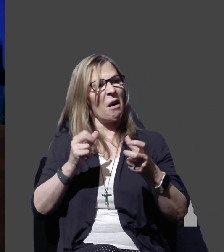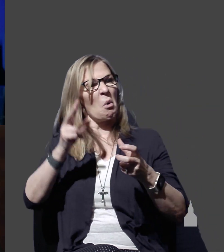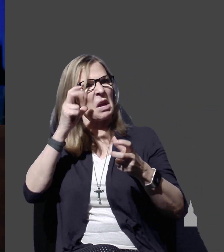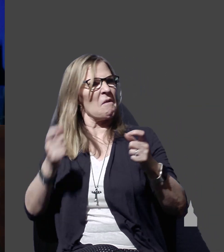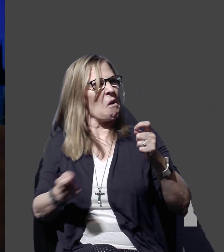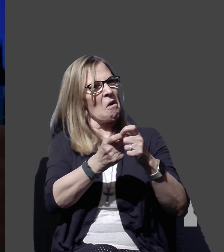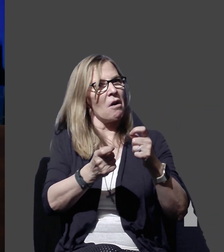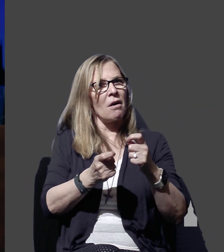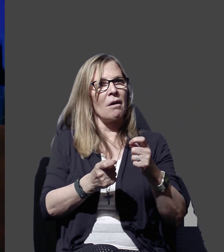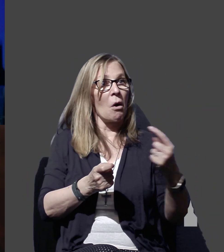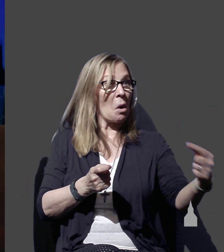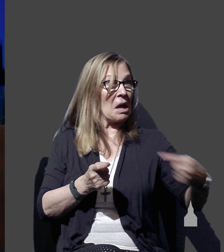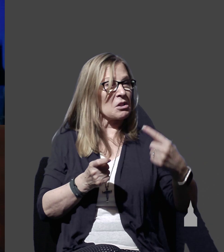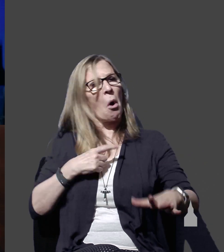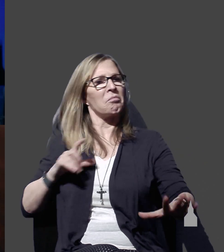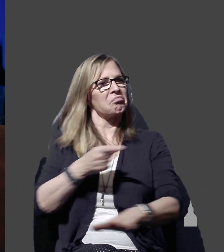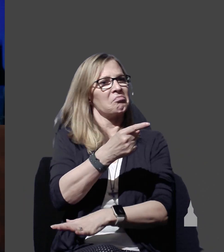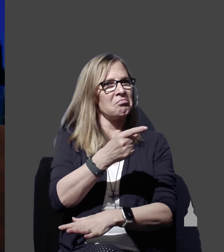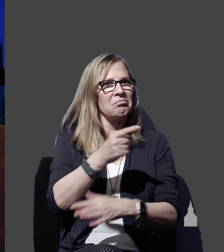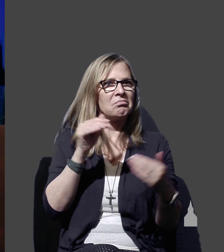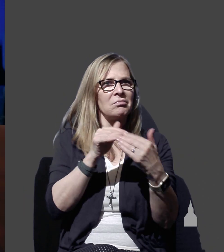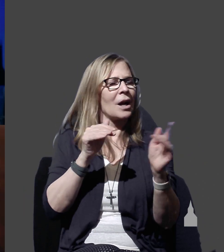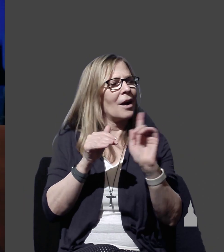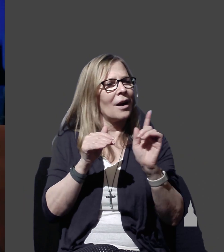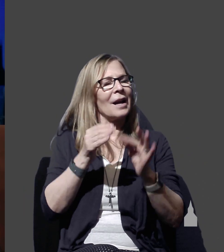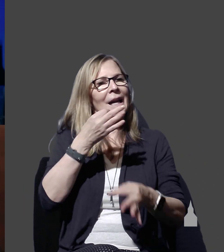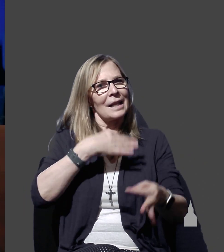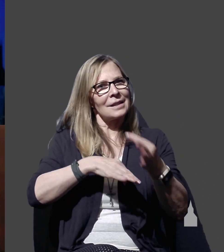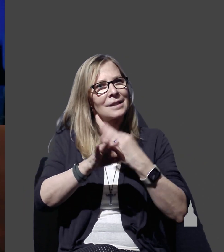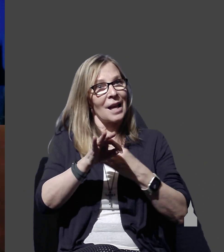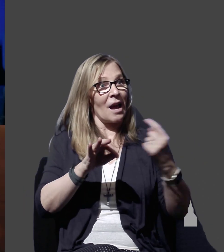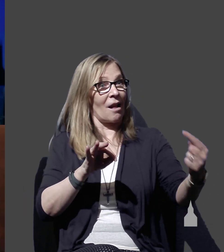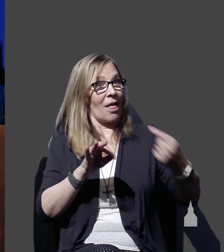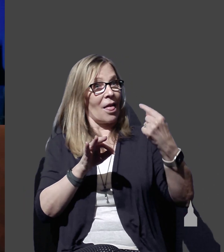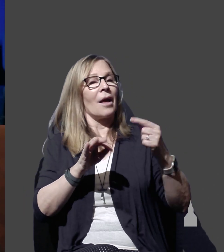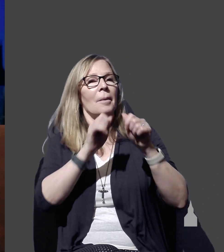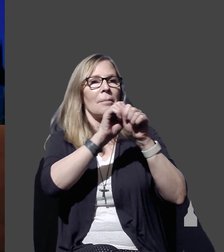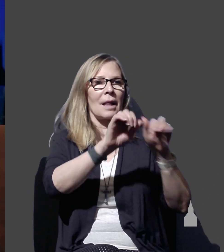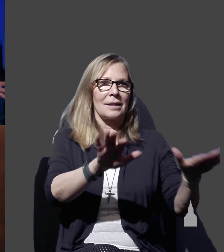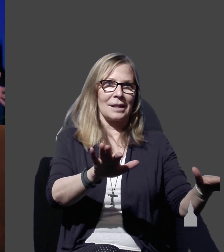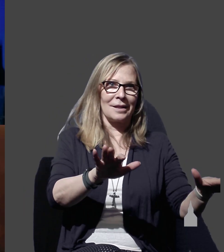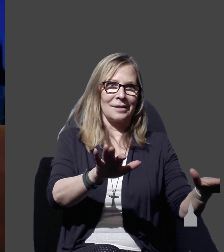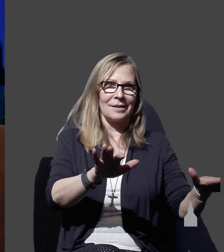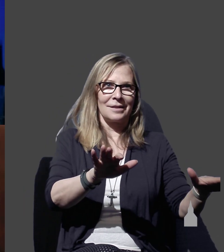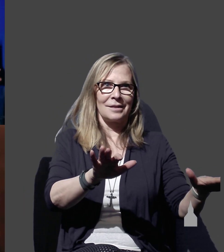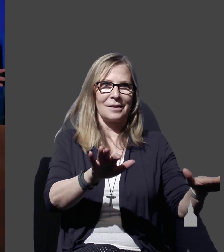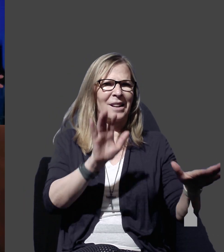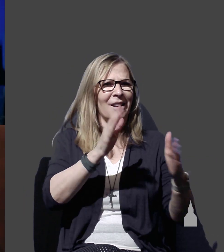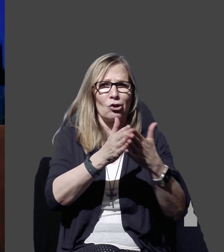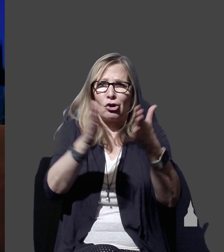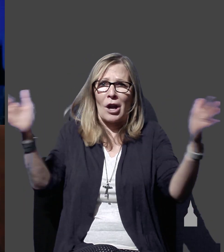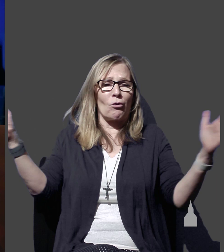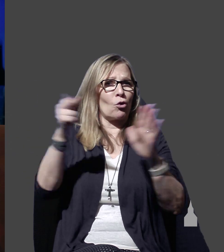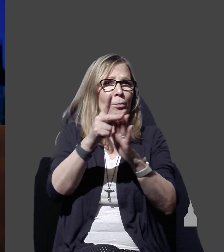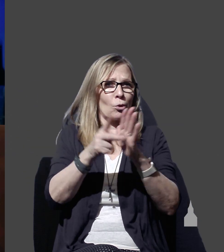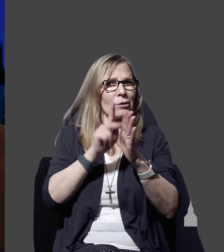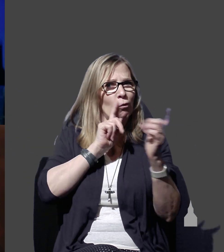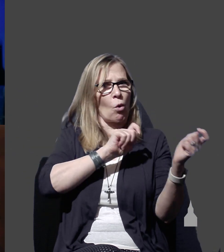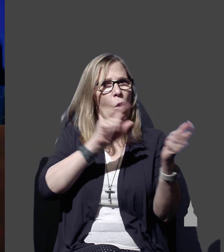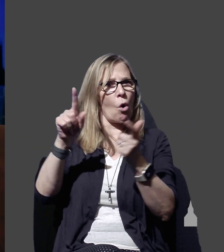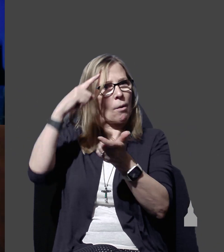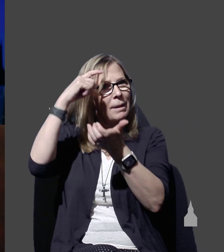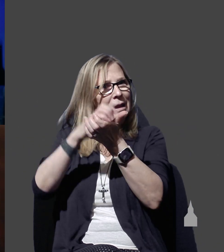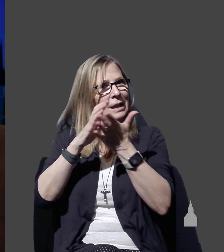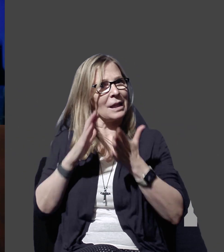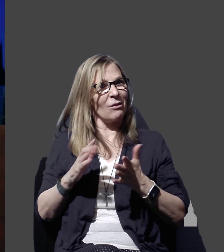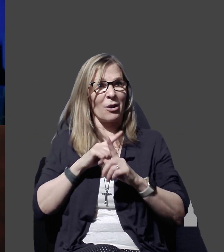insult, but giving a blessing instead, for you were called for the very purpose that you might inherit a blessing. Those are general principles to all believers, but certainly they would